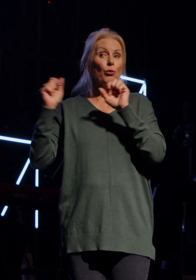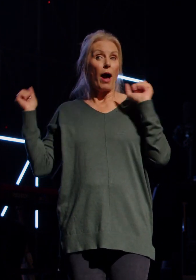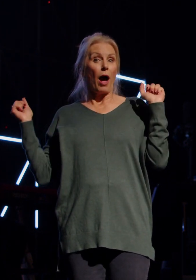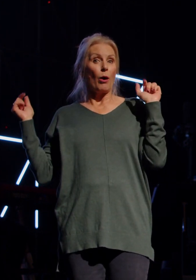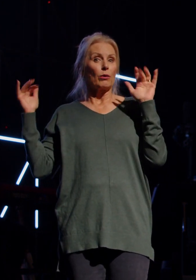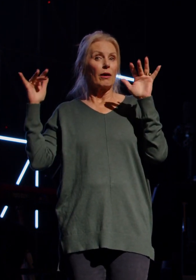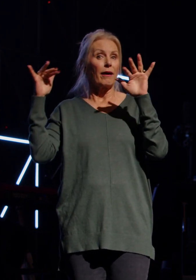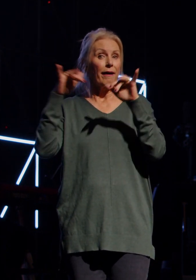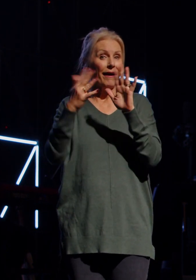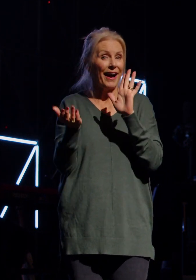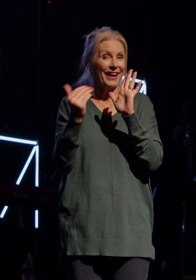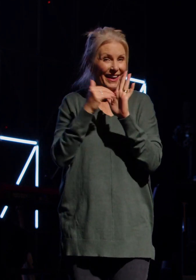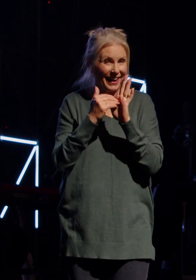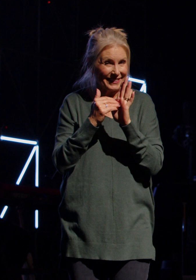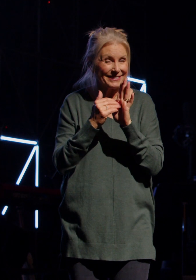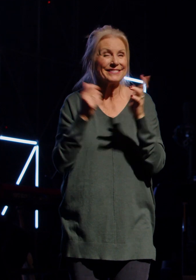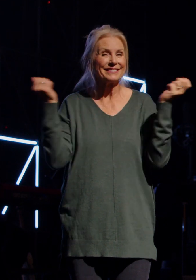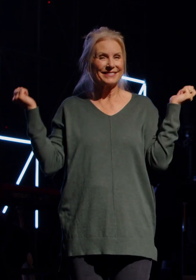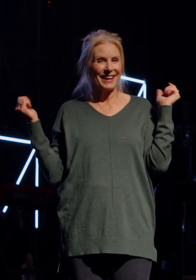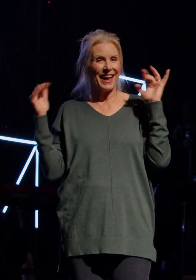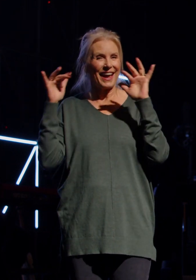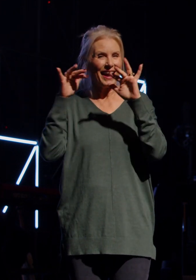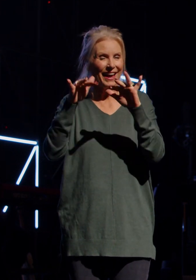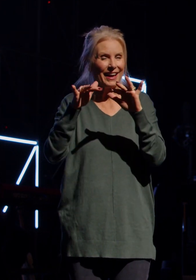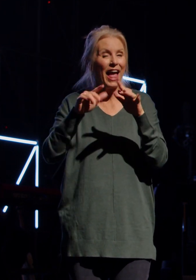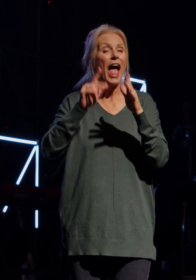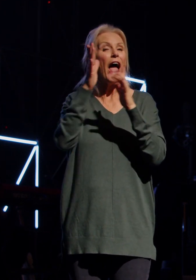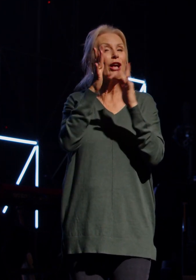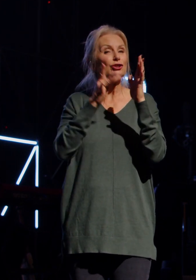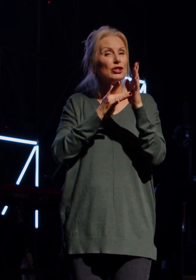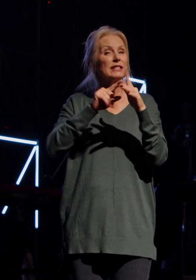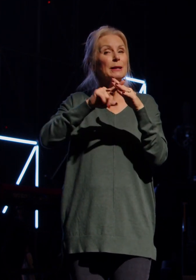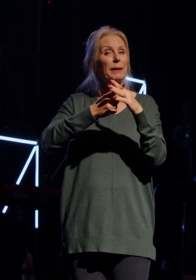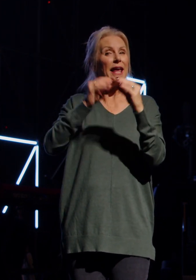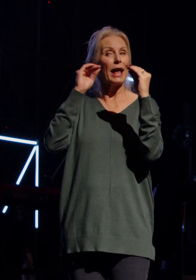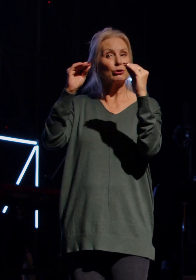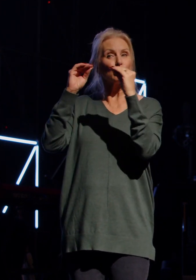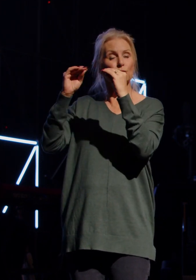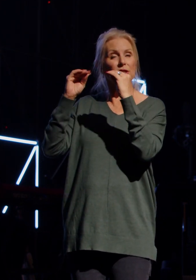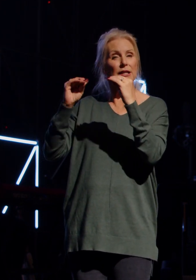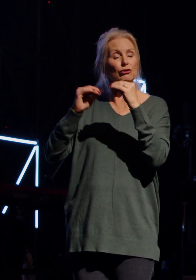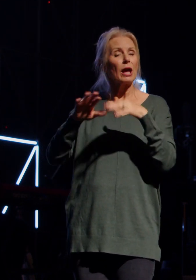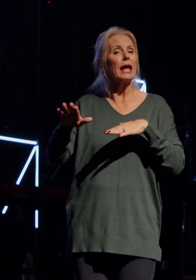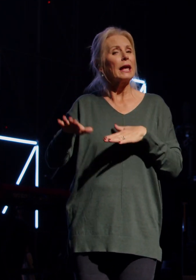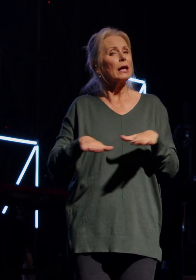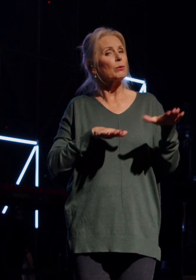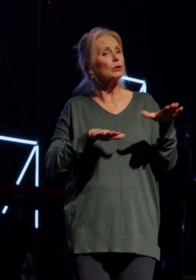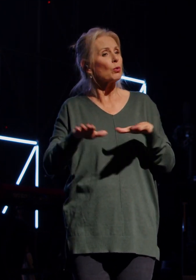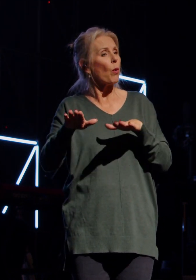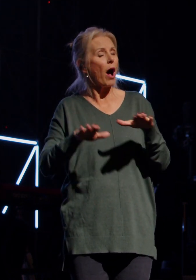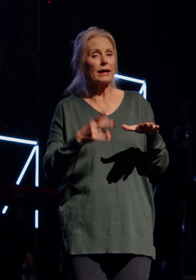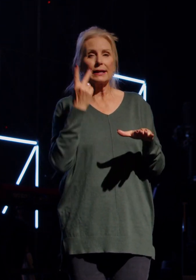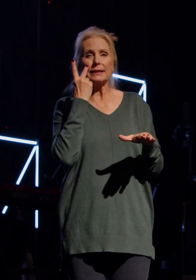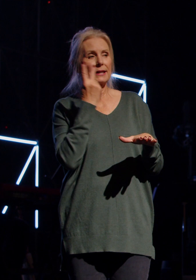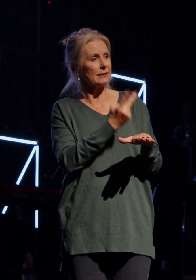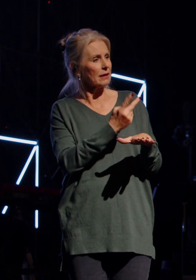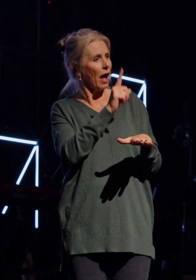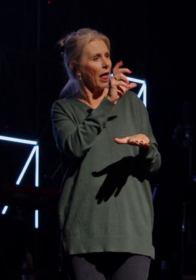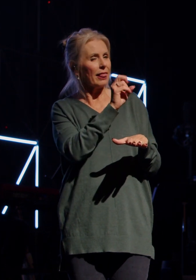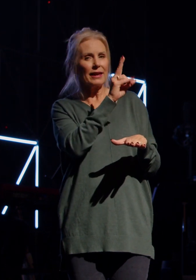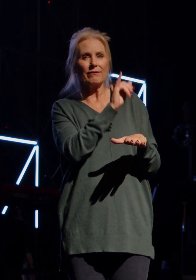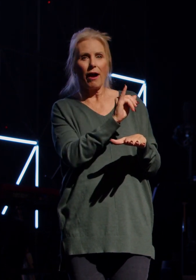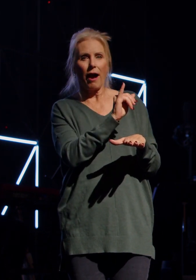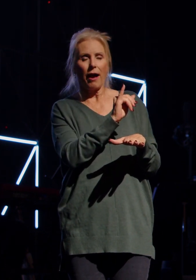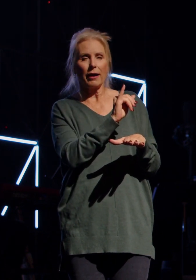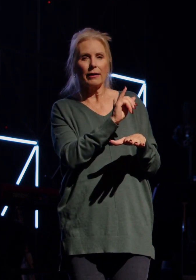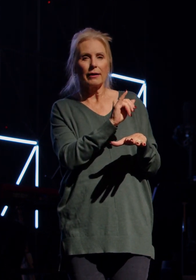Mark talking about this large crowd again. And he began to teach them. As he walked along, he saw Levi, son of Alphaeus,